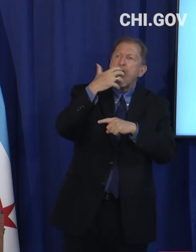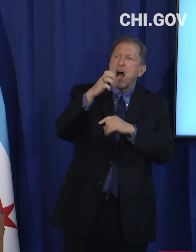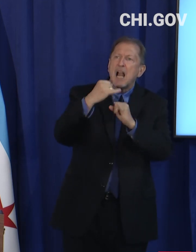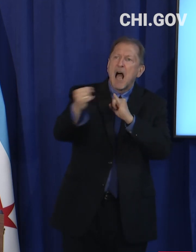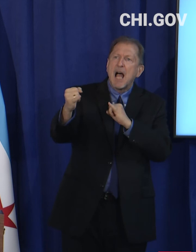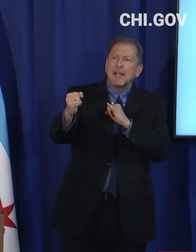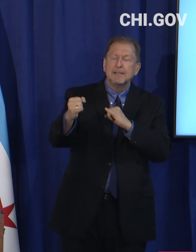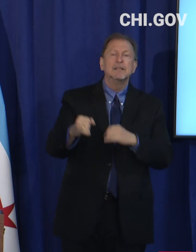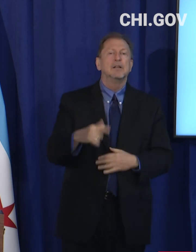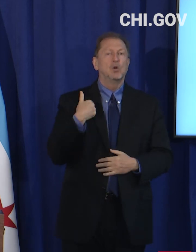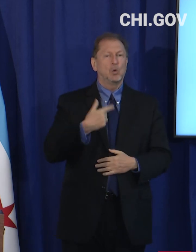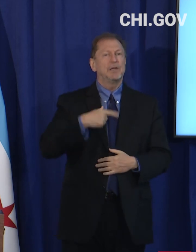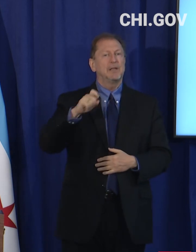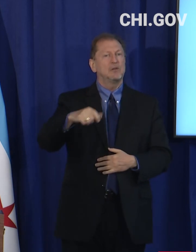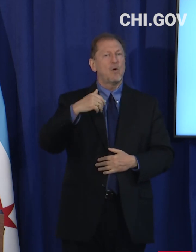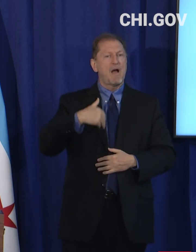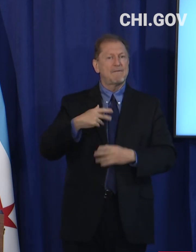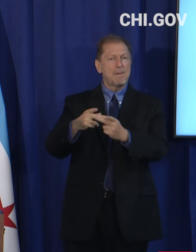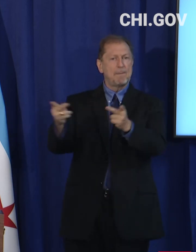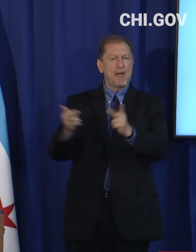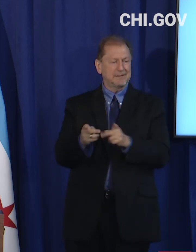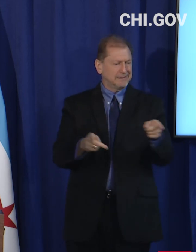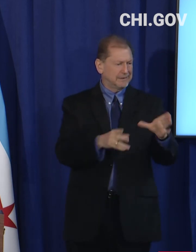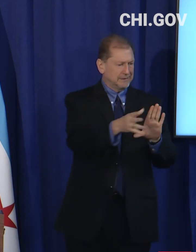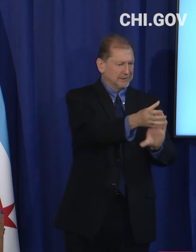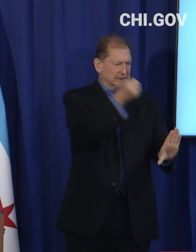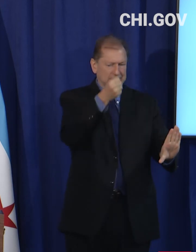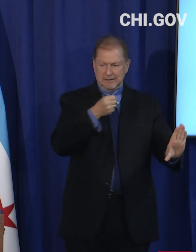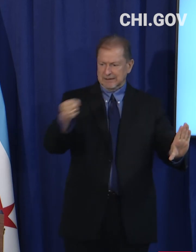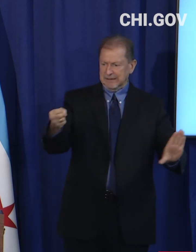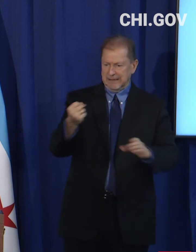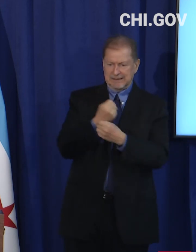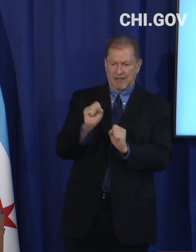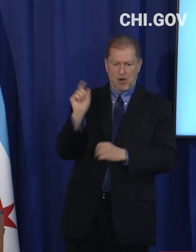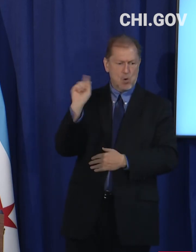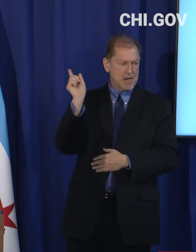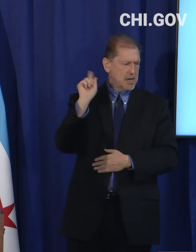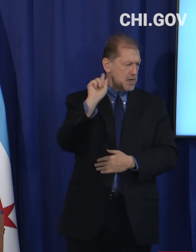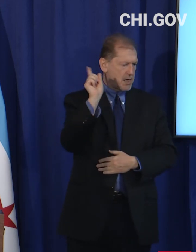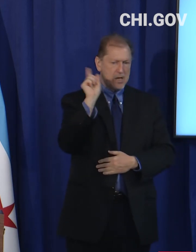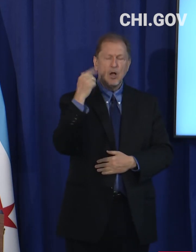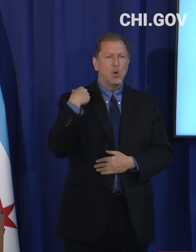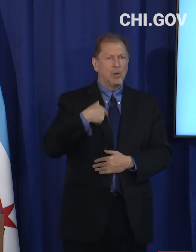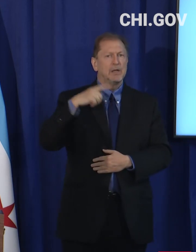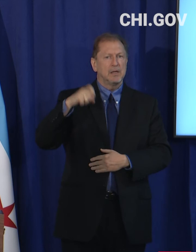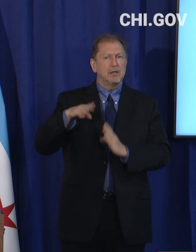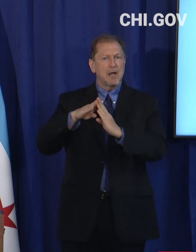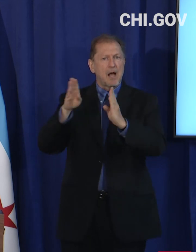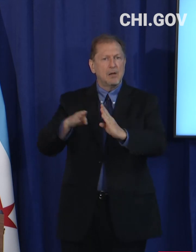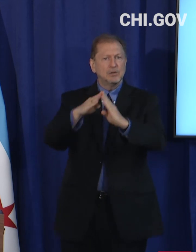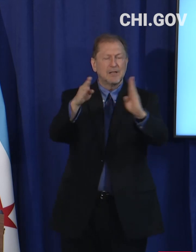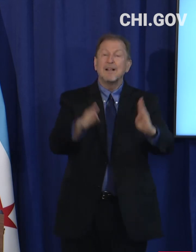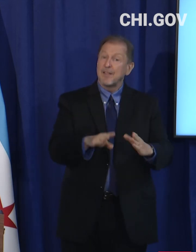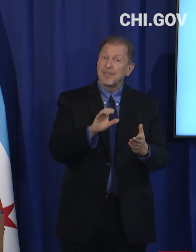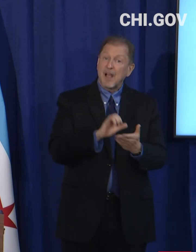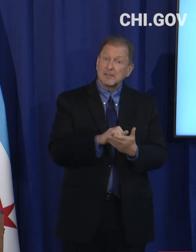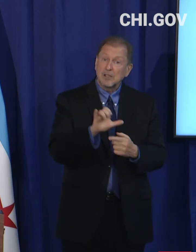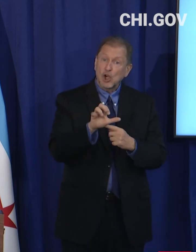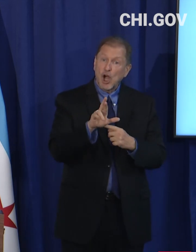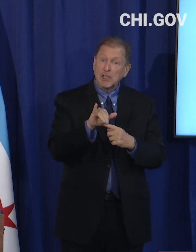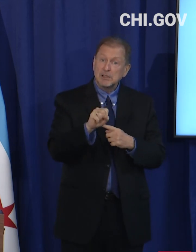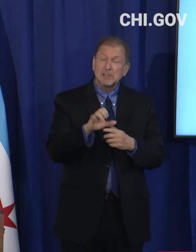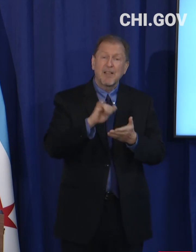housing. And this is something that we have to address as another public health crisis in our